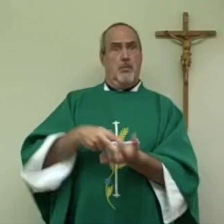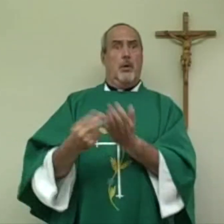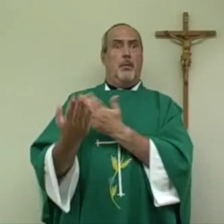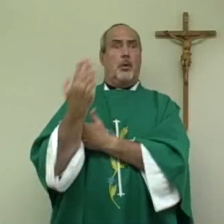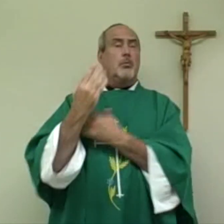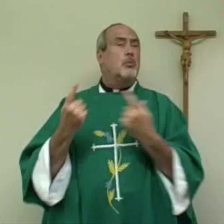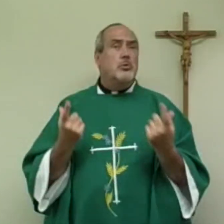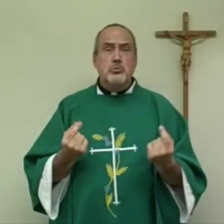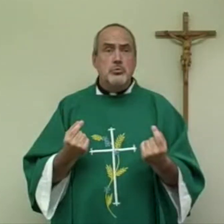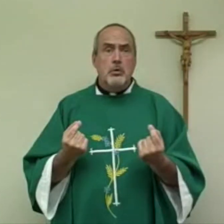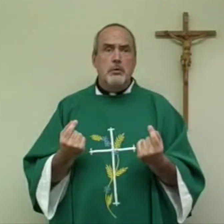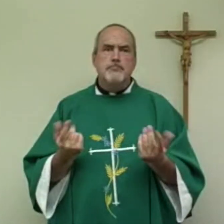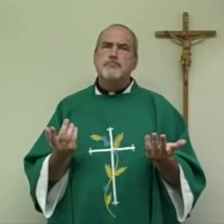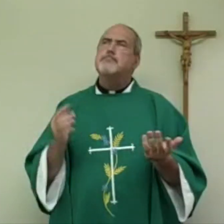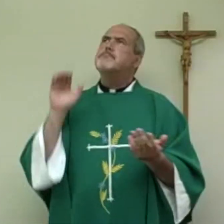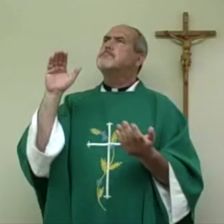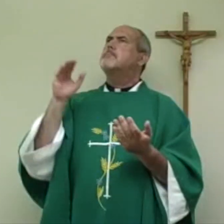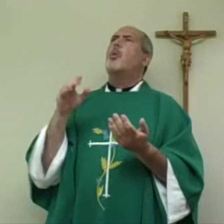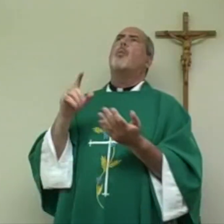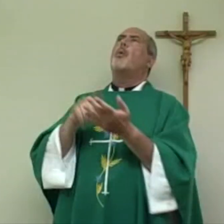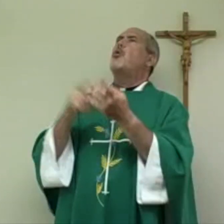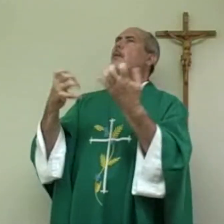for us that every day when we get up in the morning, we